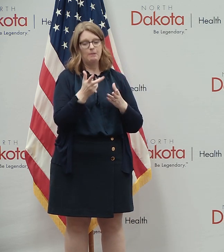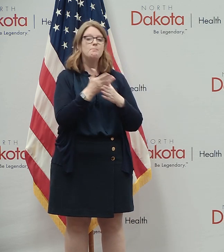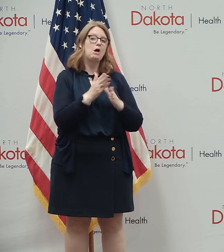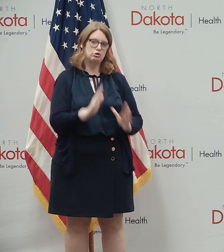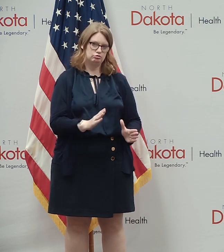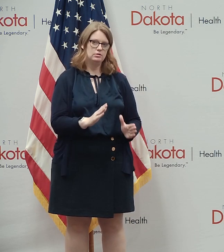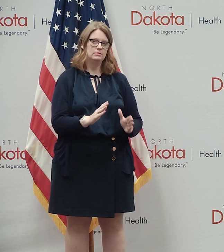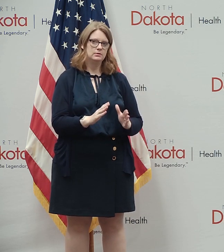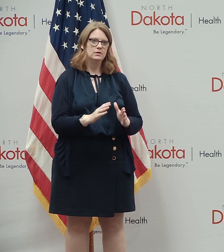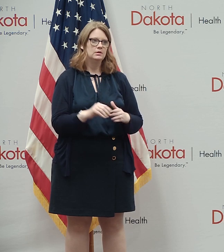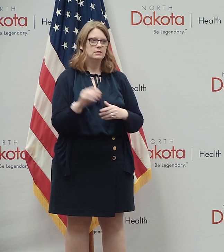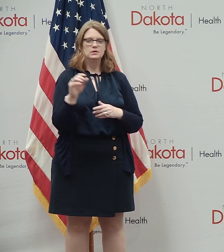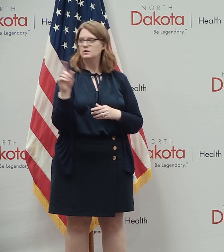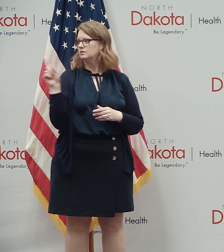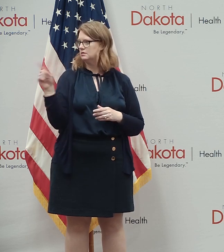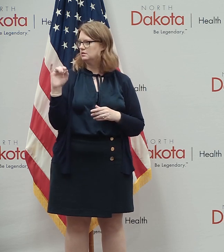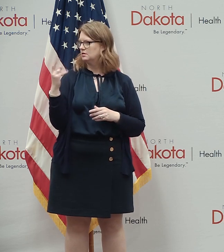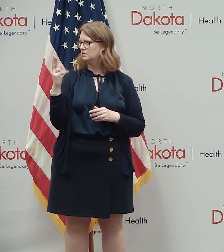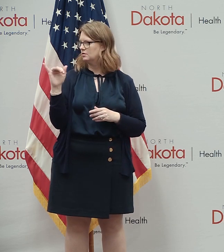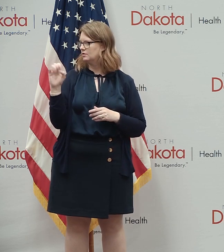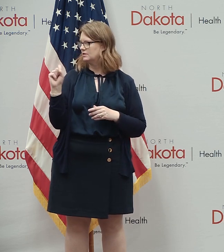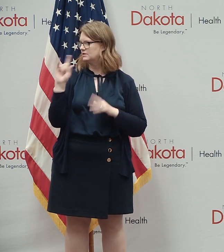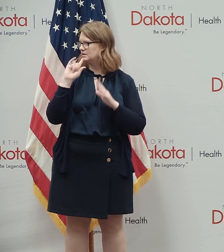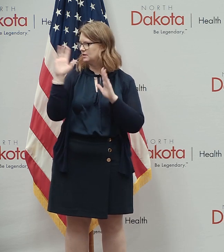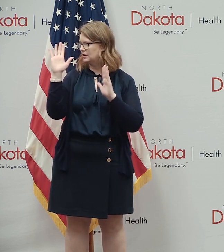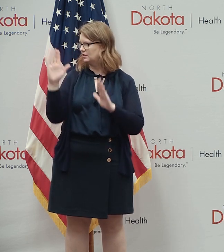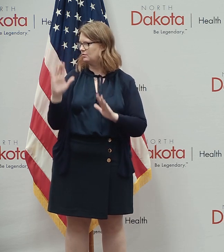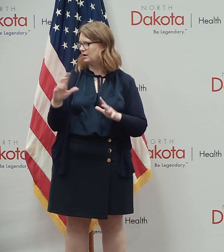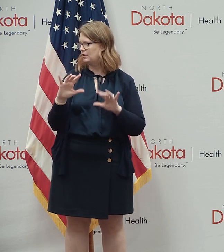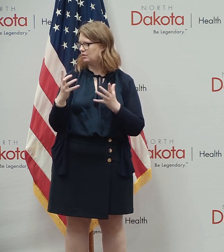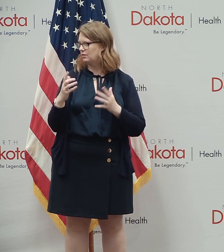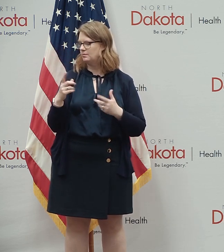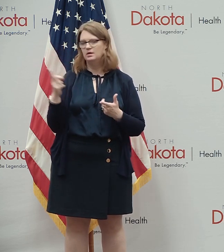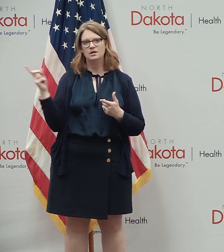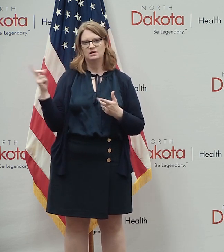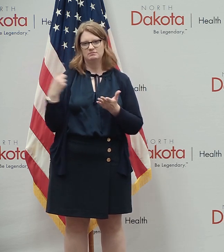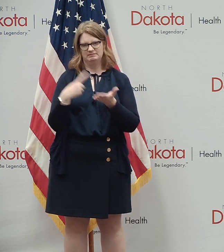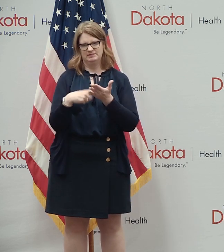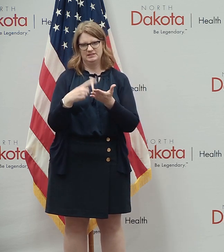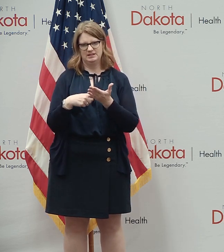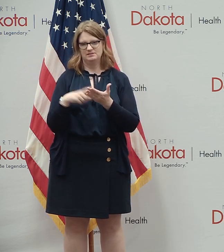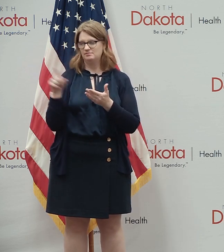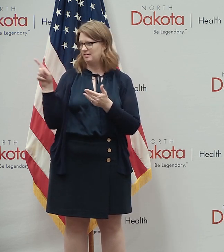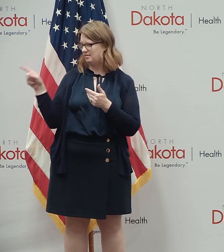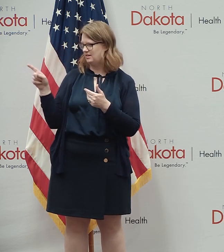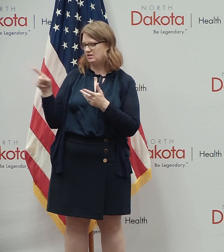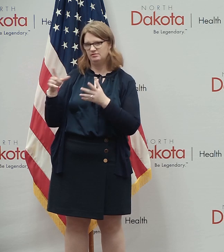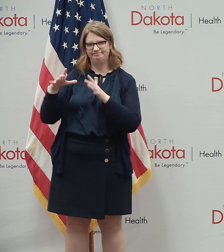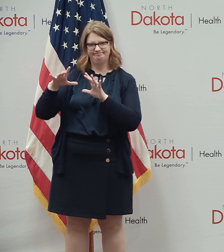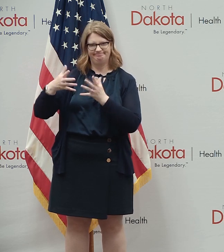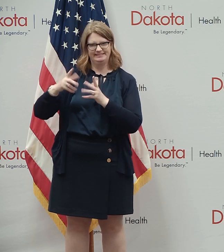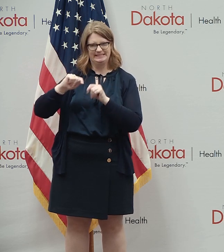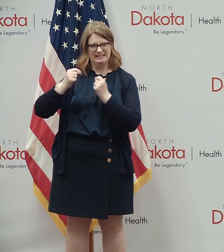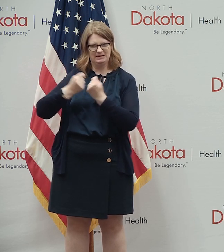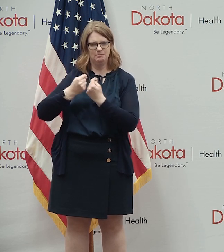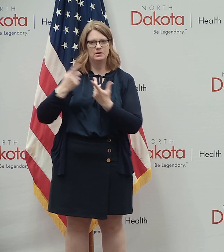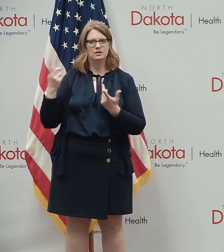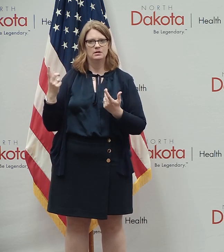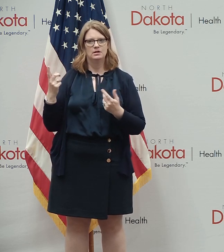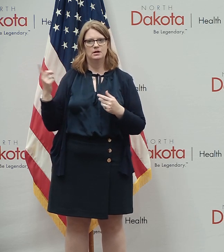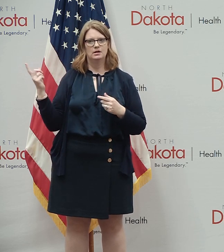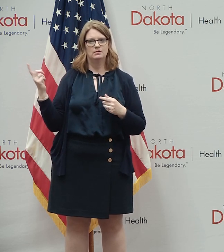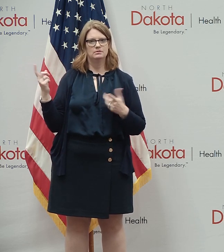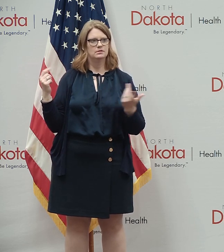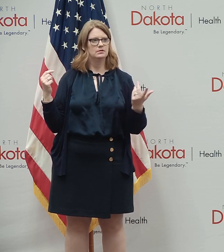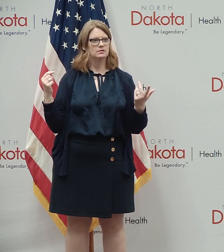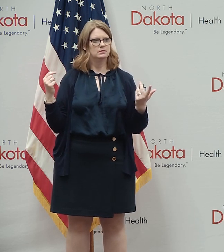got a senior team. Chris has got a great group. He can come up here and speak about those individuals that are on this, but I would just say as he's making a step up here